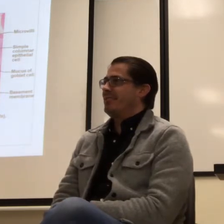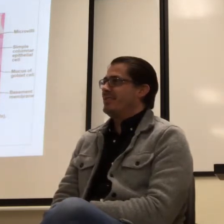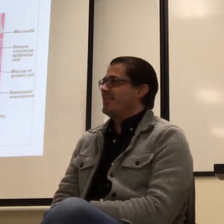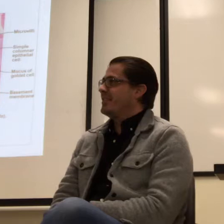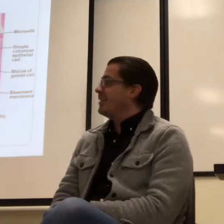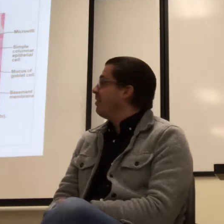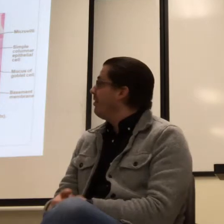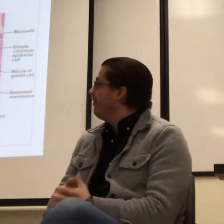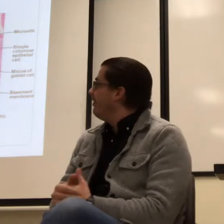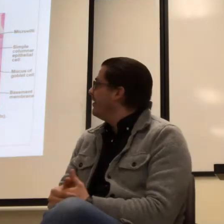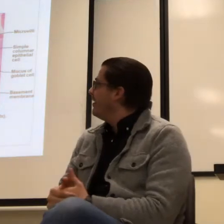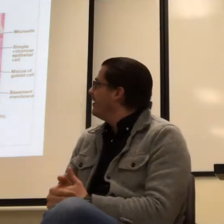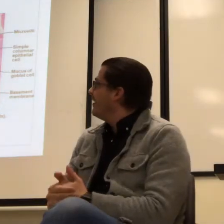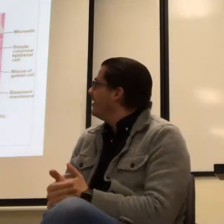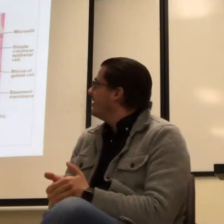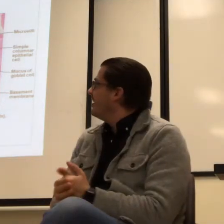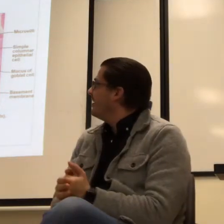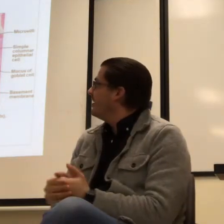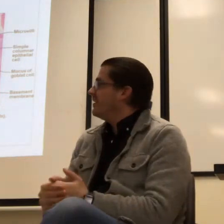Okay.